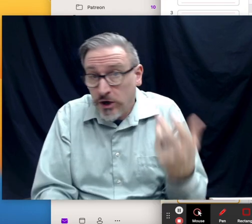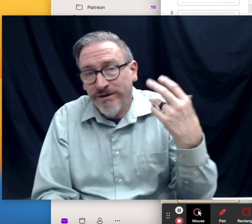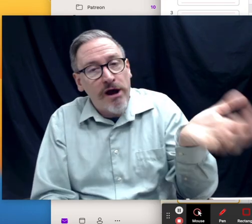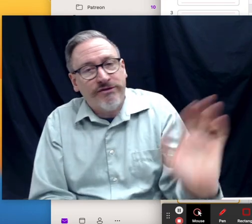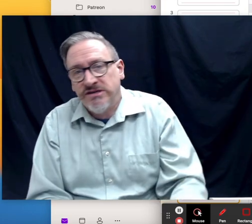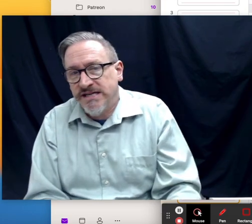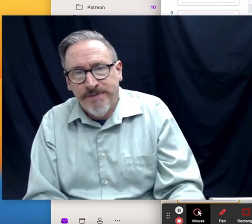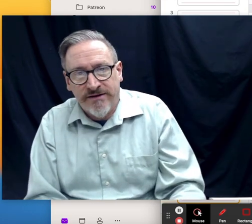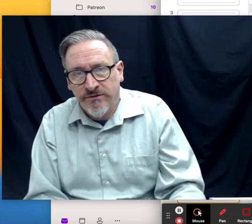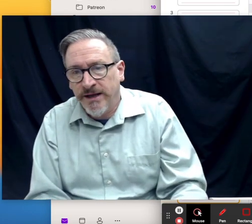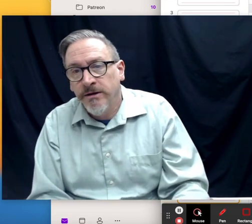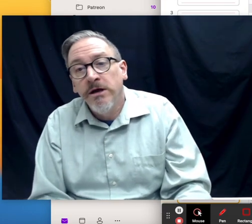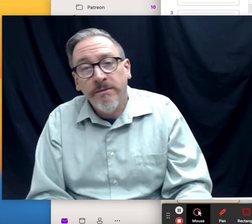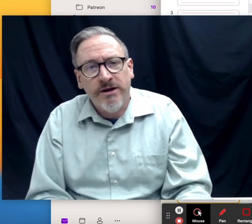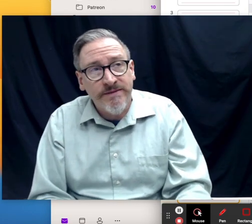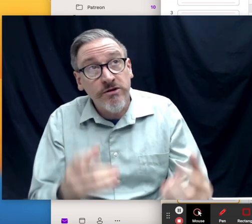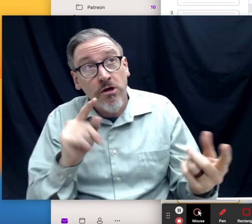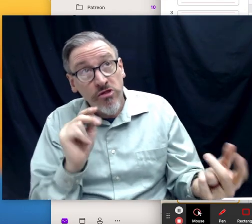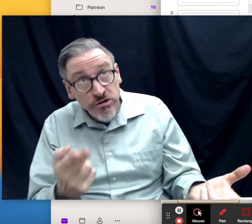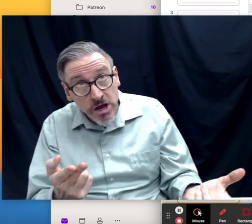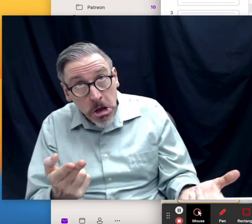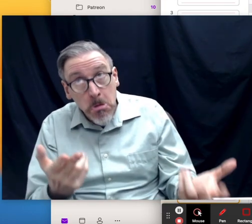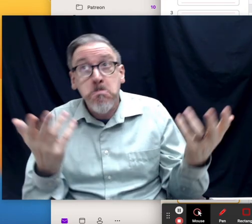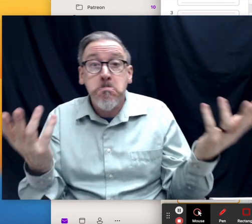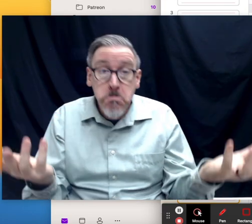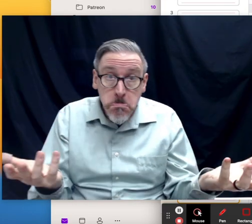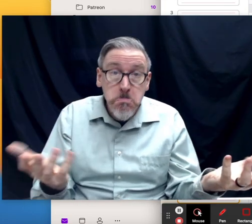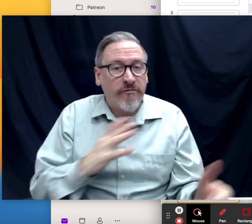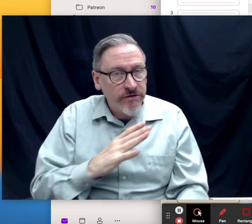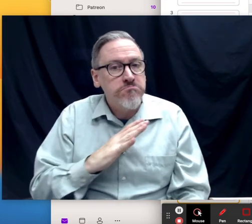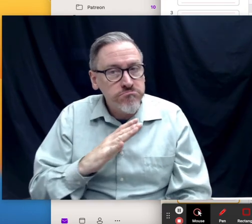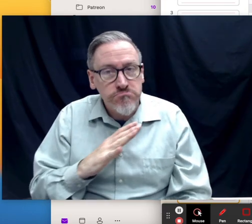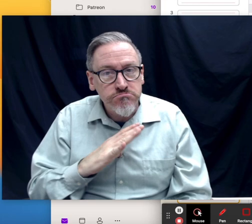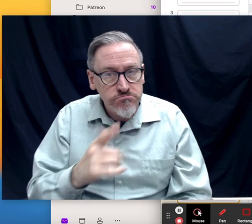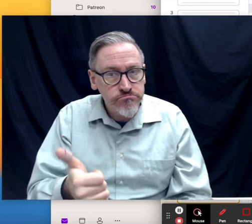negative. No, Thursday's bad for me. It could be